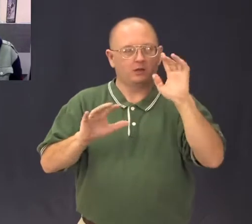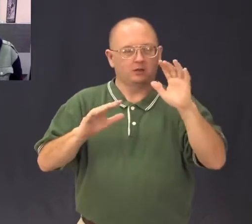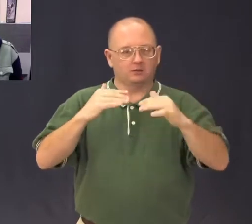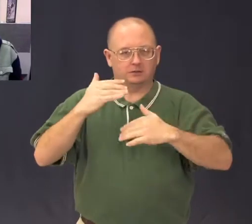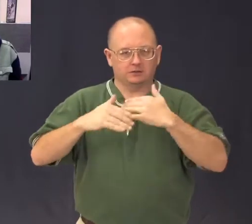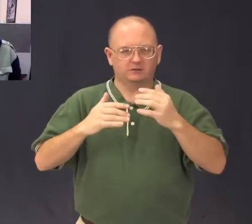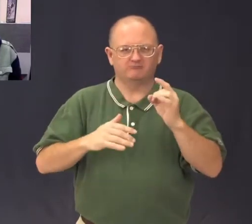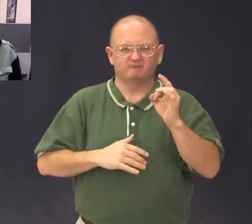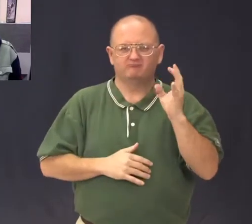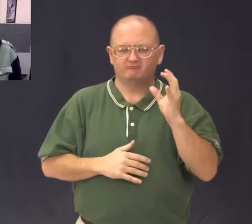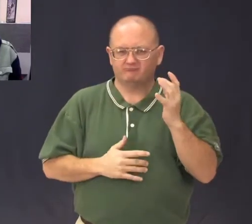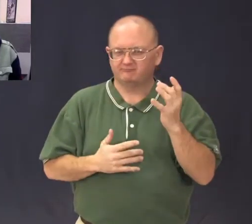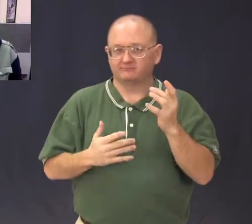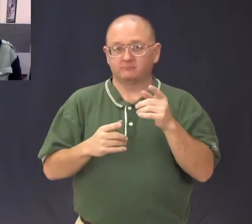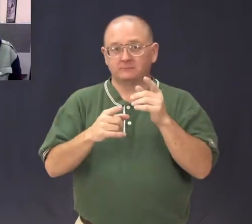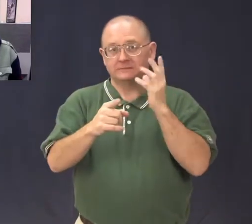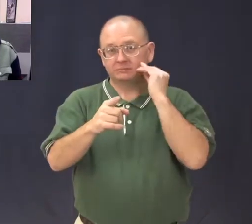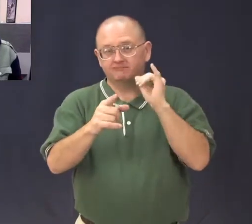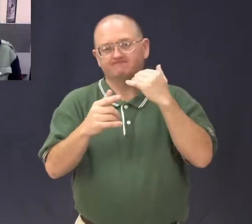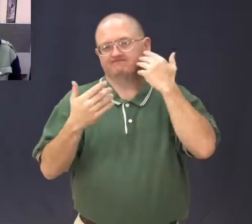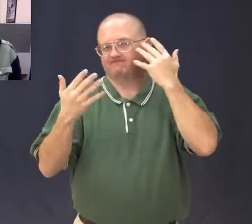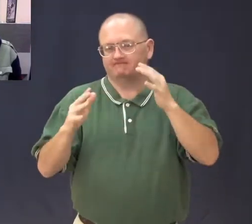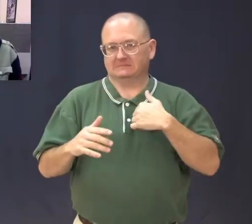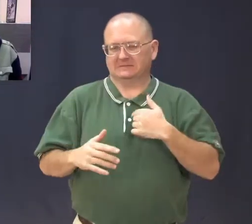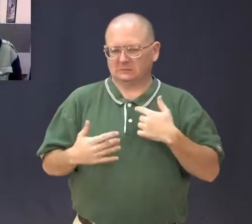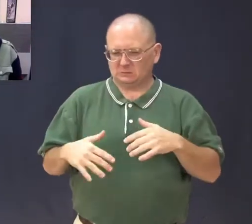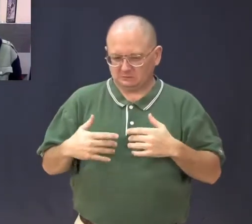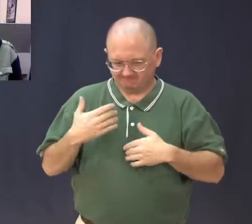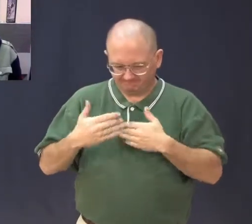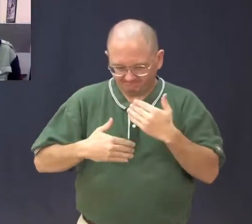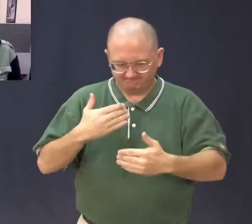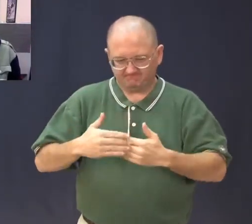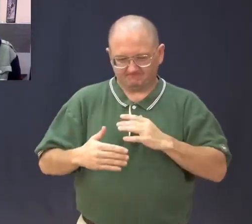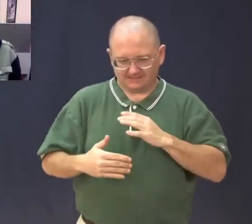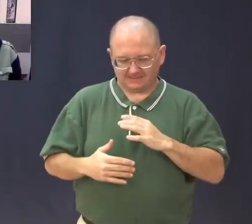you're in the treatment center and you're okay. And it was terrible.